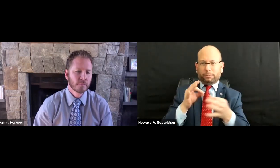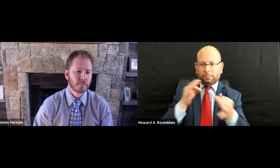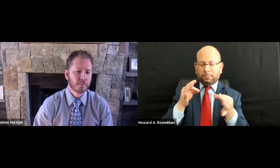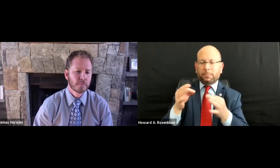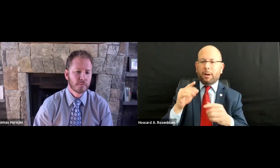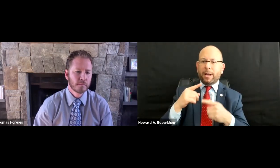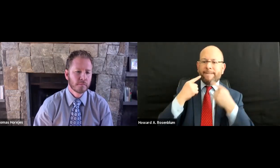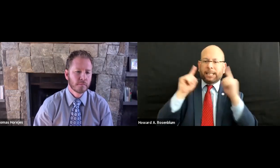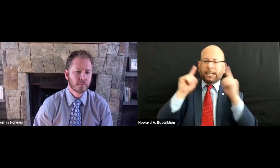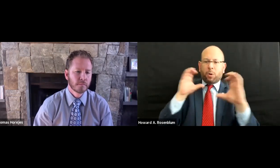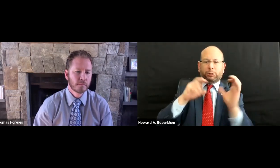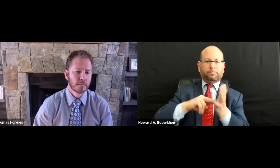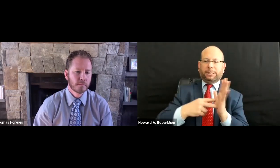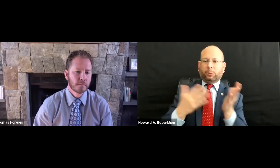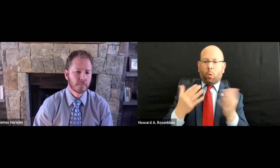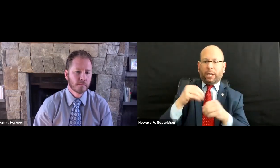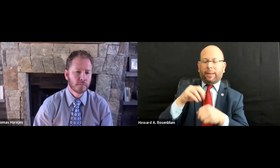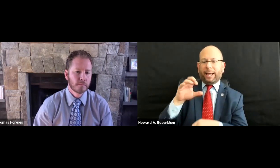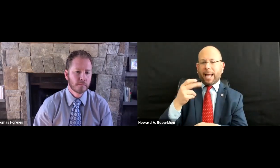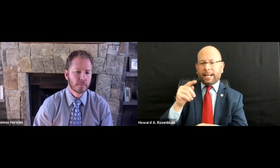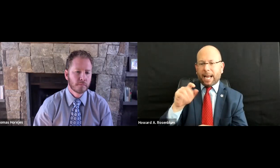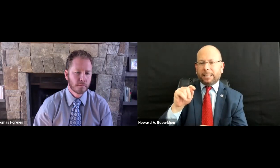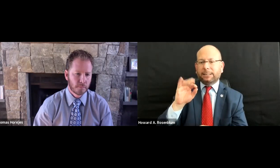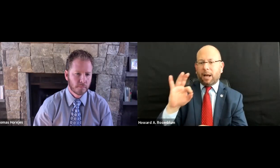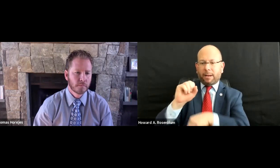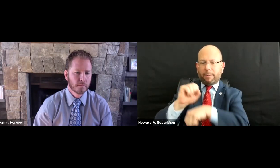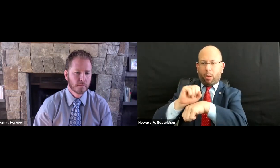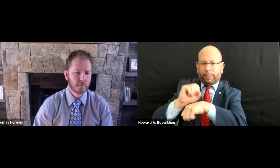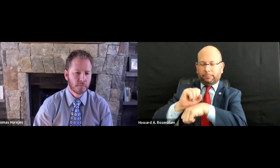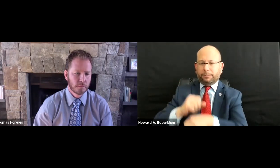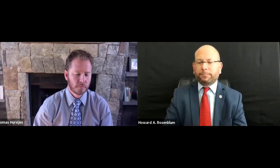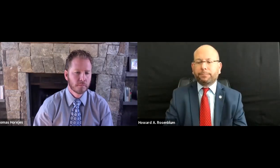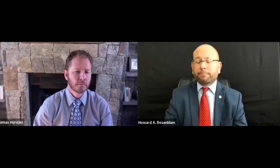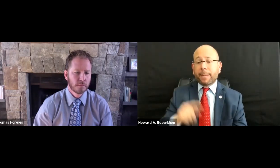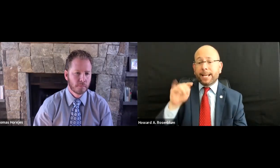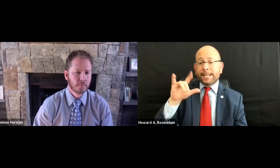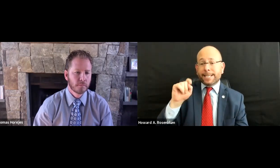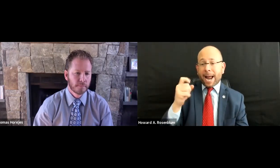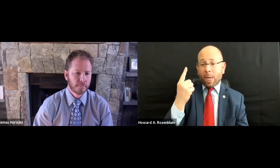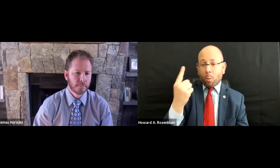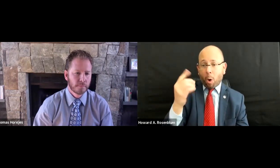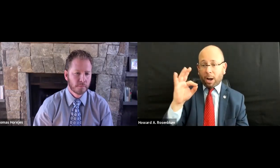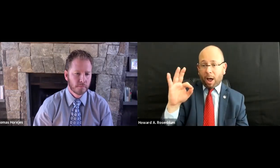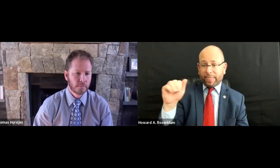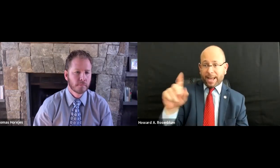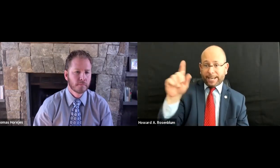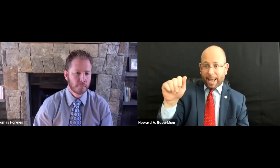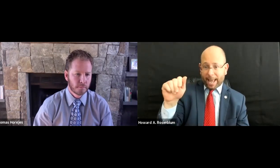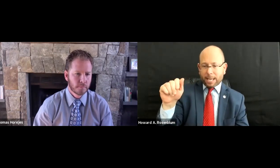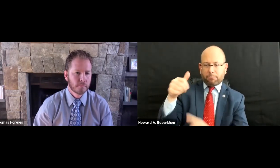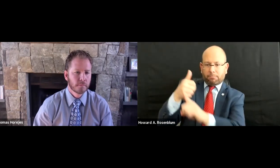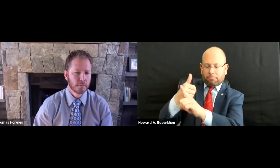rather than hearing so much from me today. But I'm here just to talk about what effective communication means in the context of